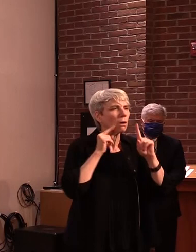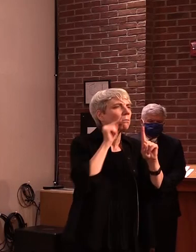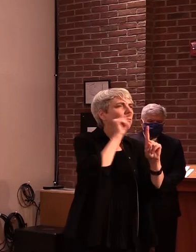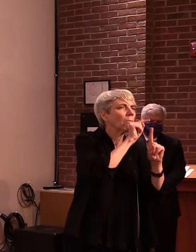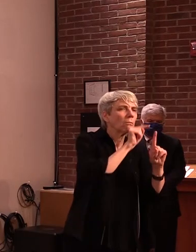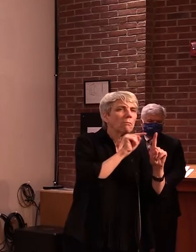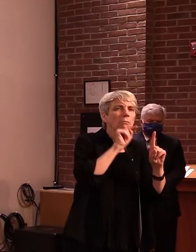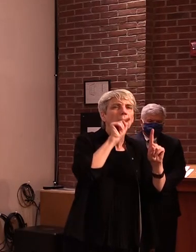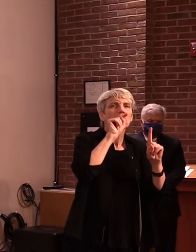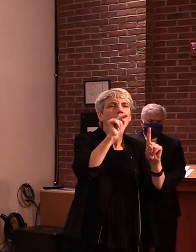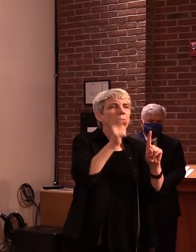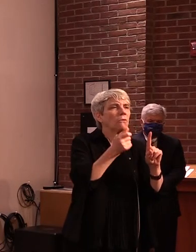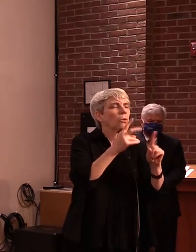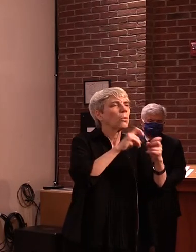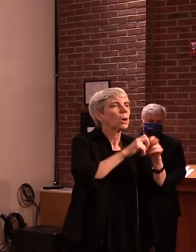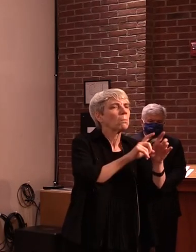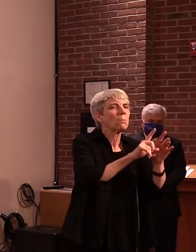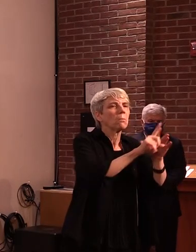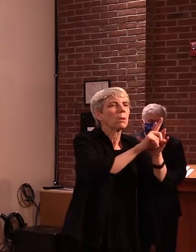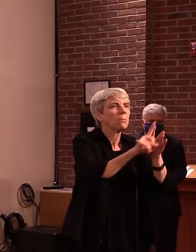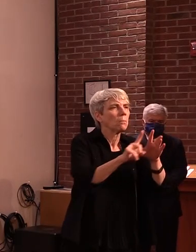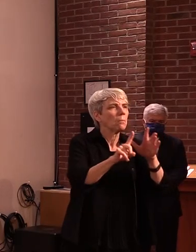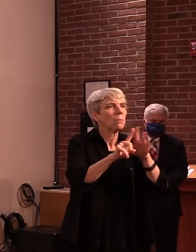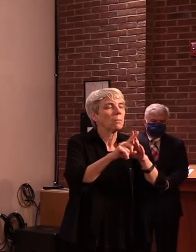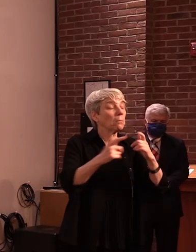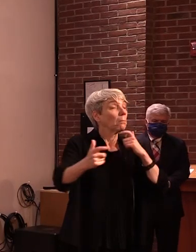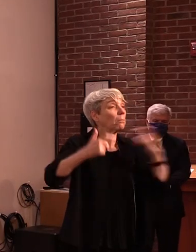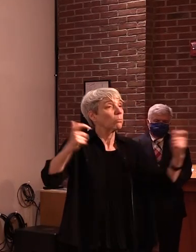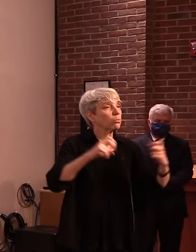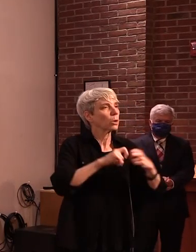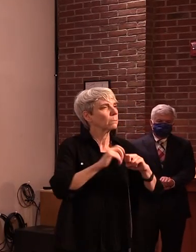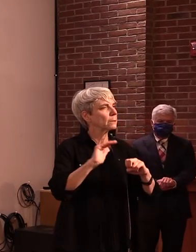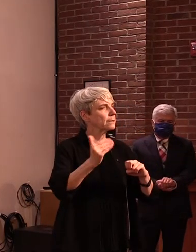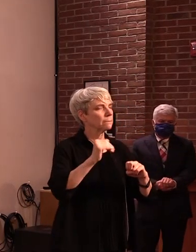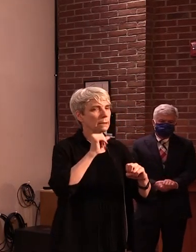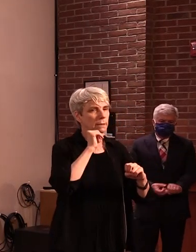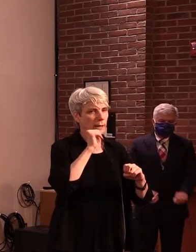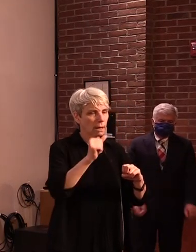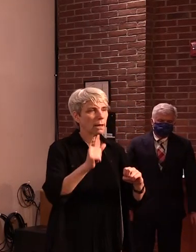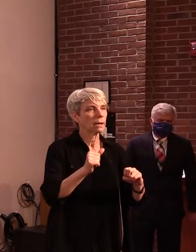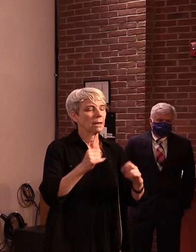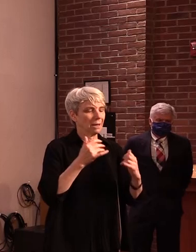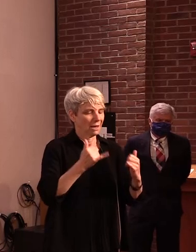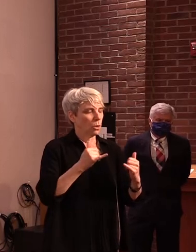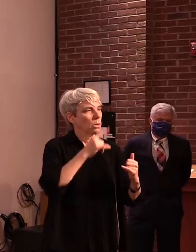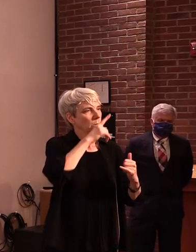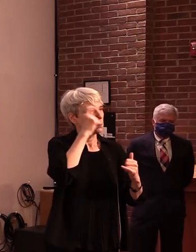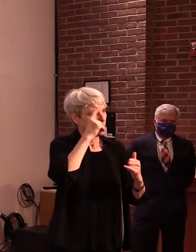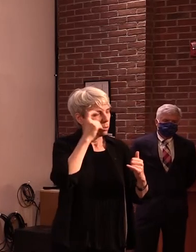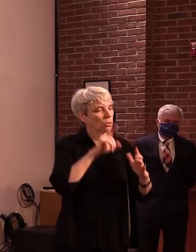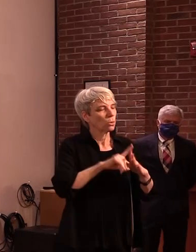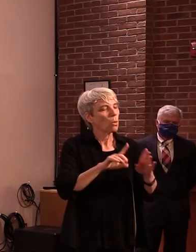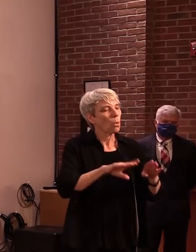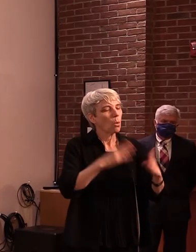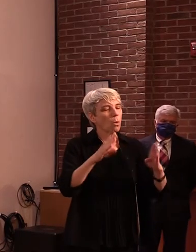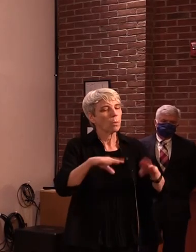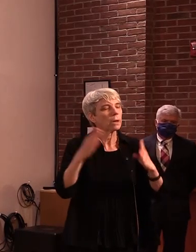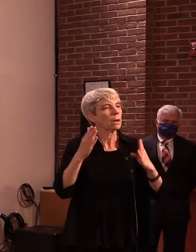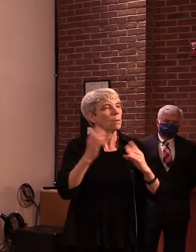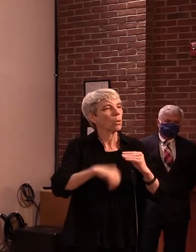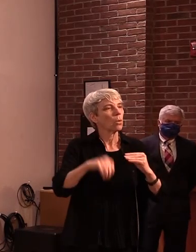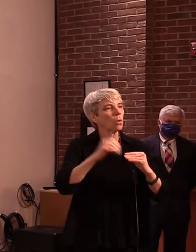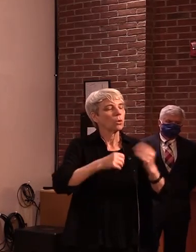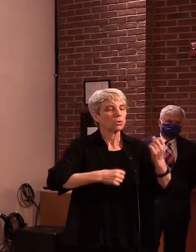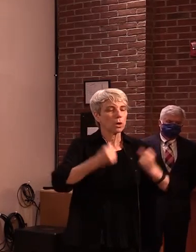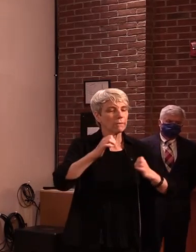certain extent, the issue would be resolving itself as programs started to start back up this summer with the reopening of the larger economy.